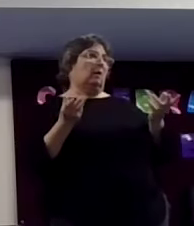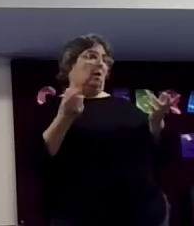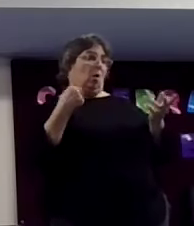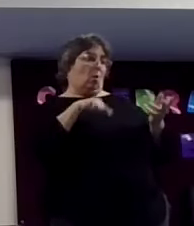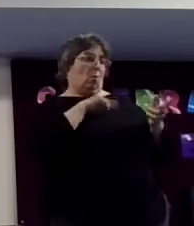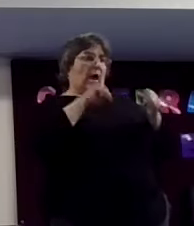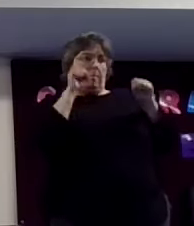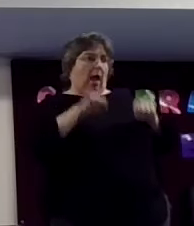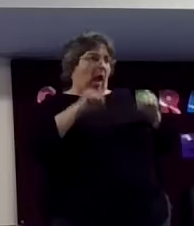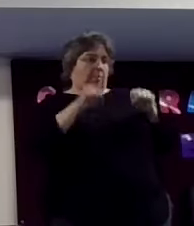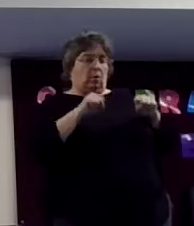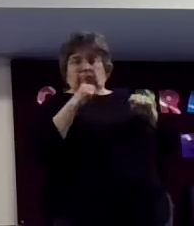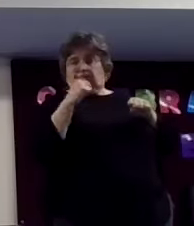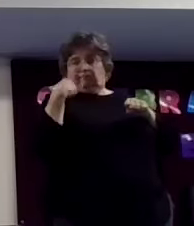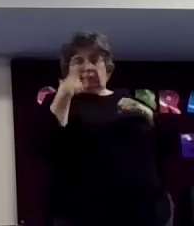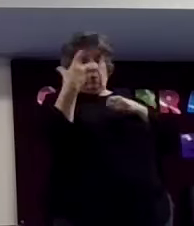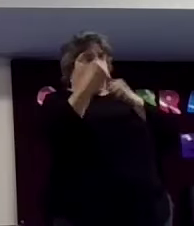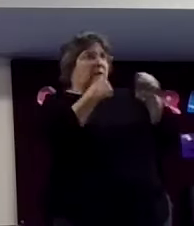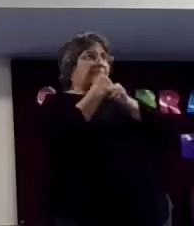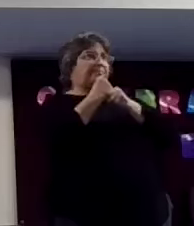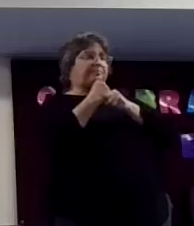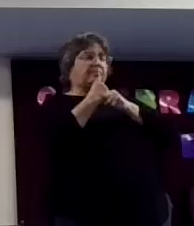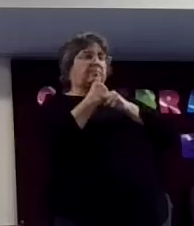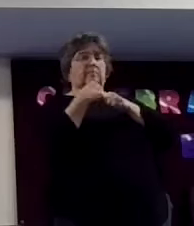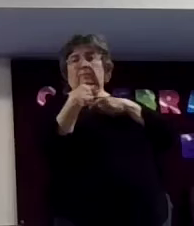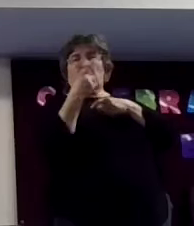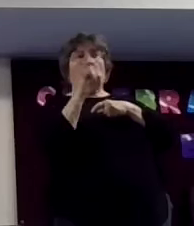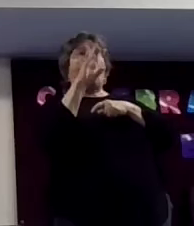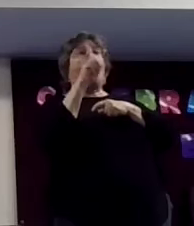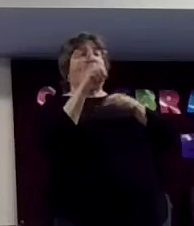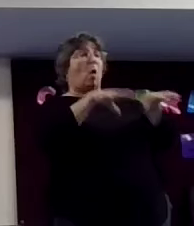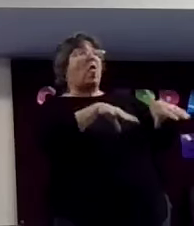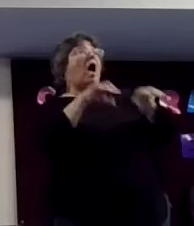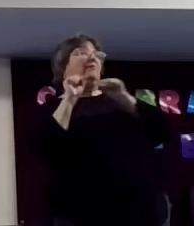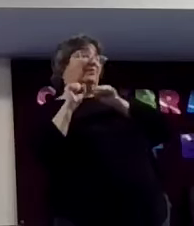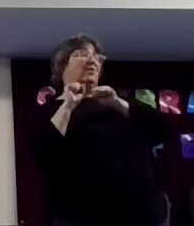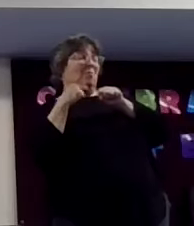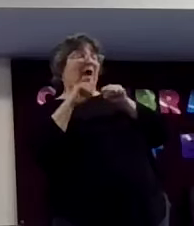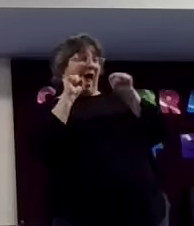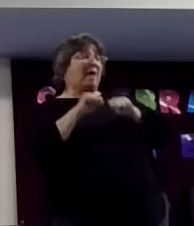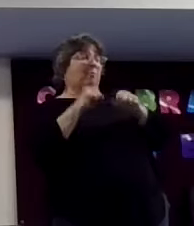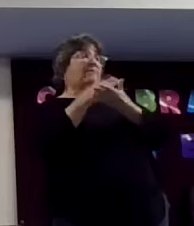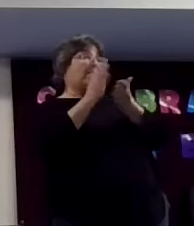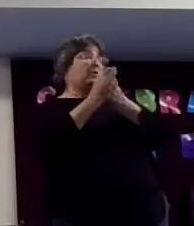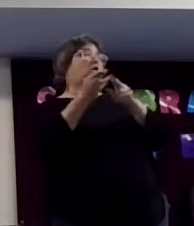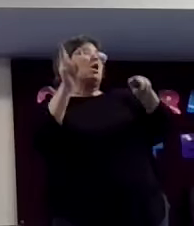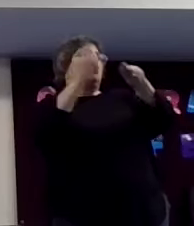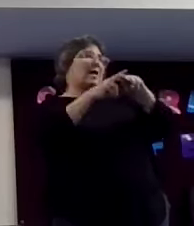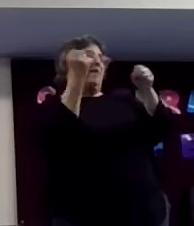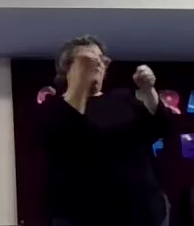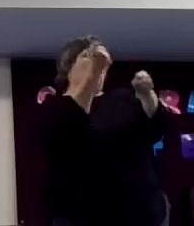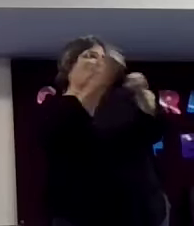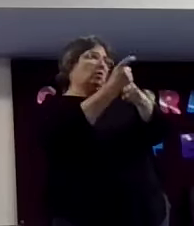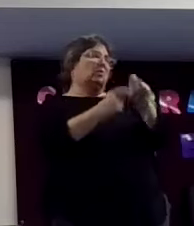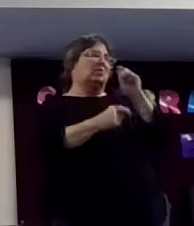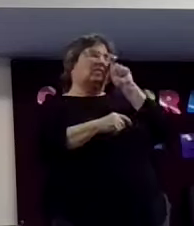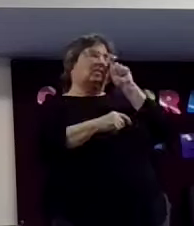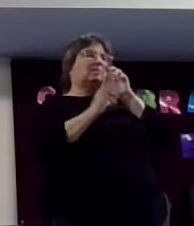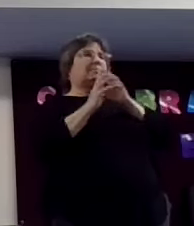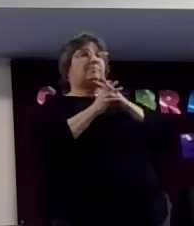because we've been able to get the last 3 years, really since Cuomo left office, we've been able to get a budget increase each and every